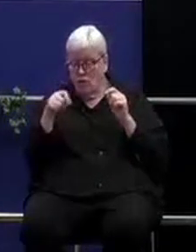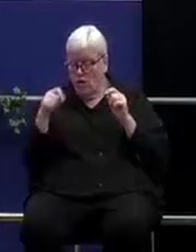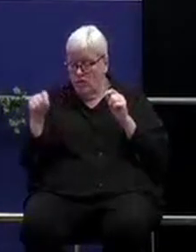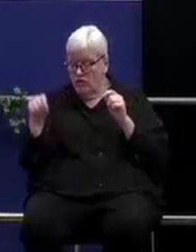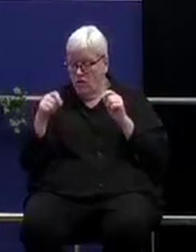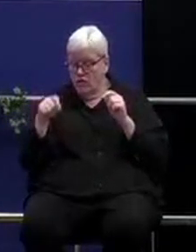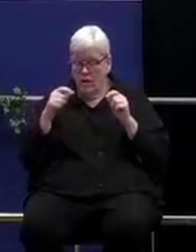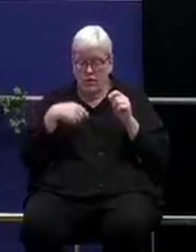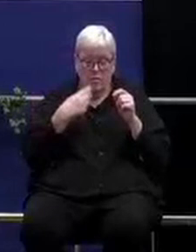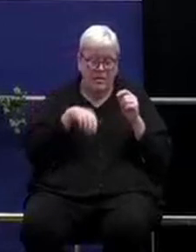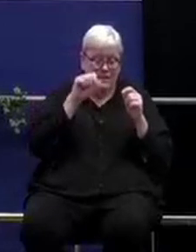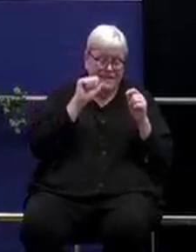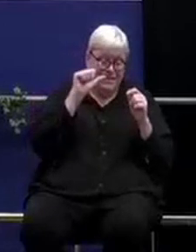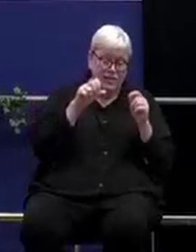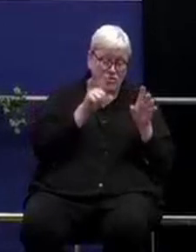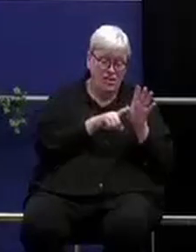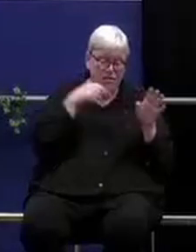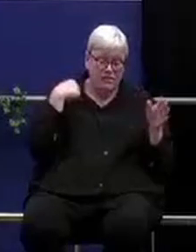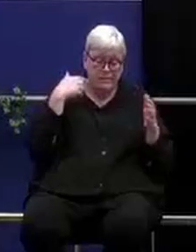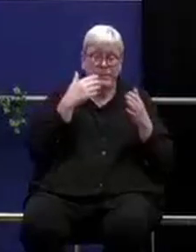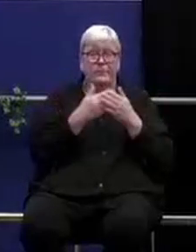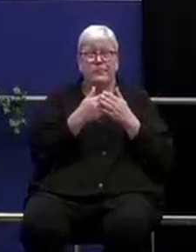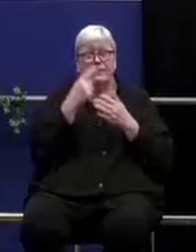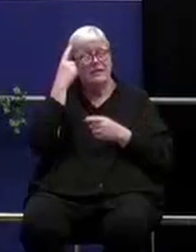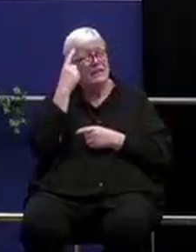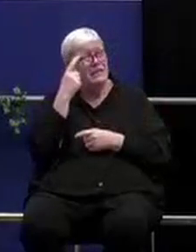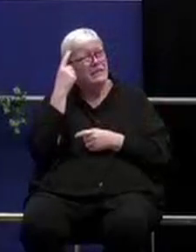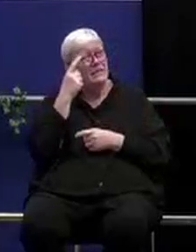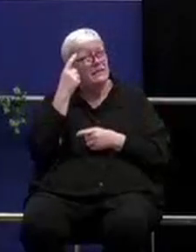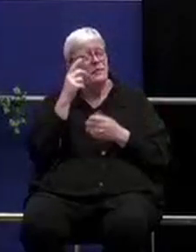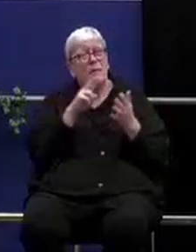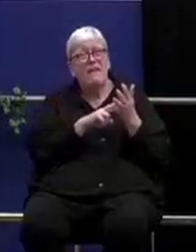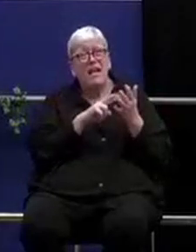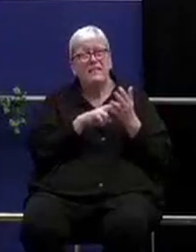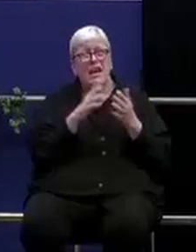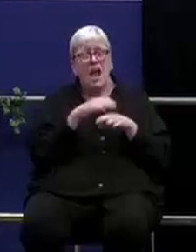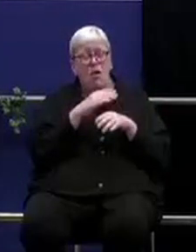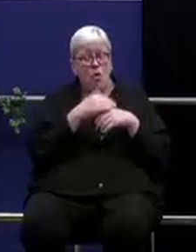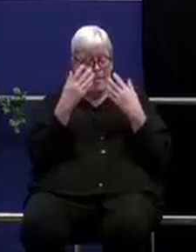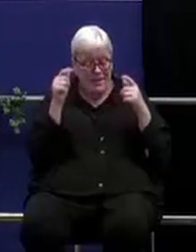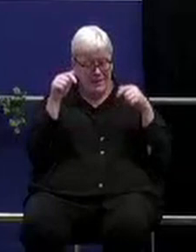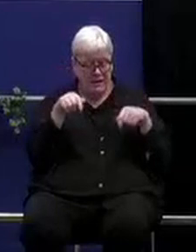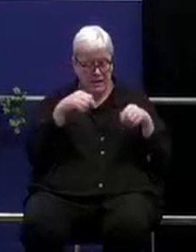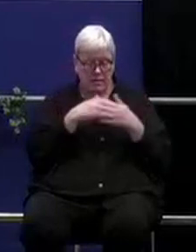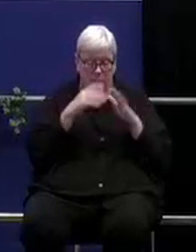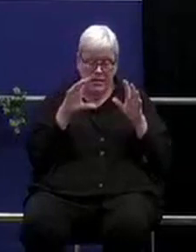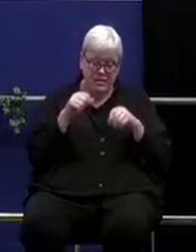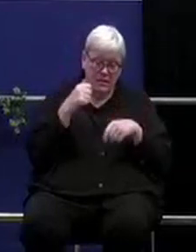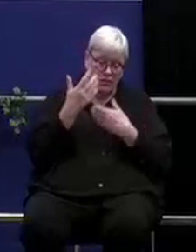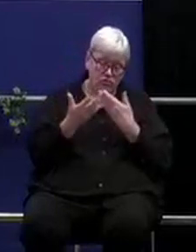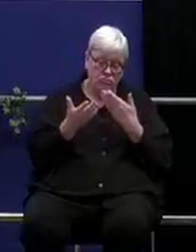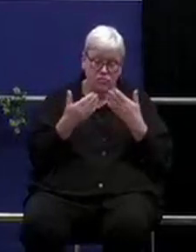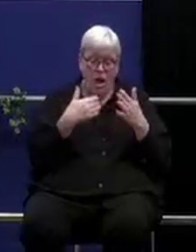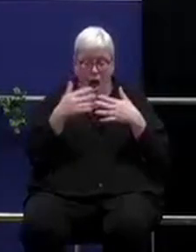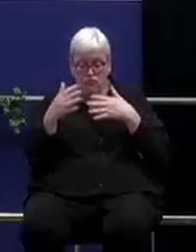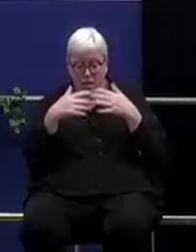plastic chairs had been brought into the dispensary, and I contemplated why Valentine needed two. I sat on one and pulled the other forward to rest my